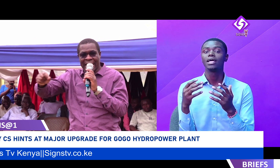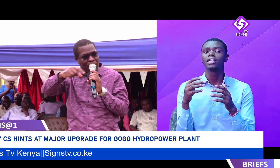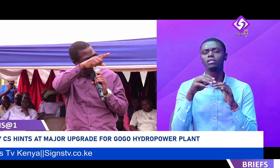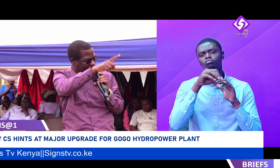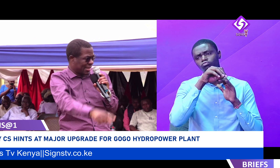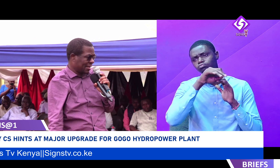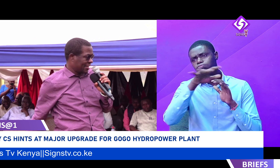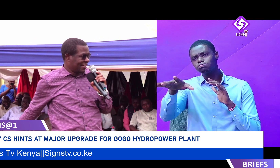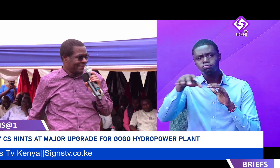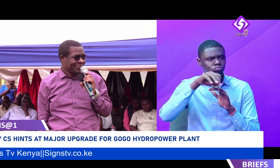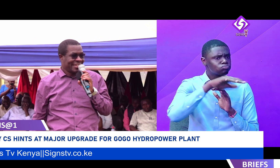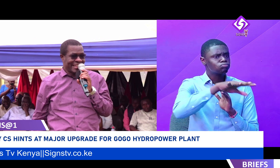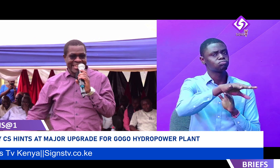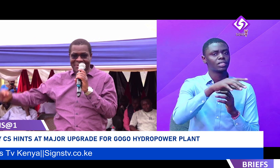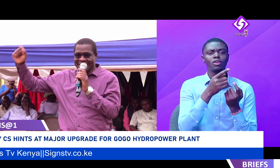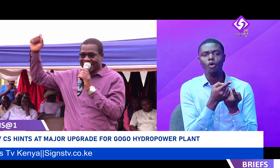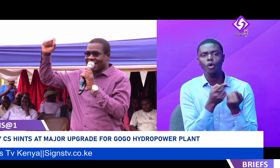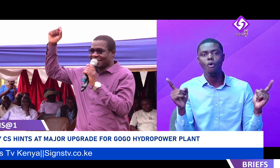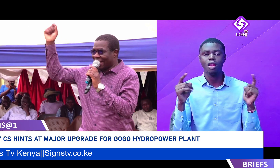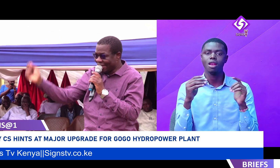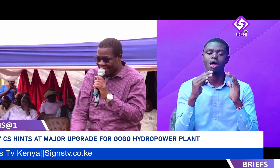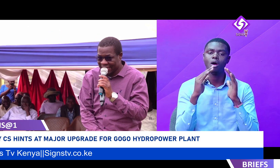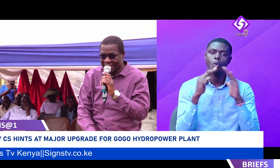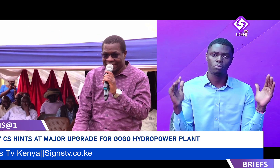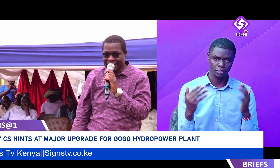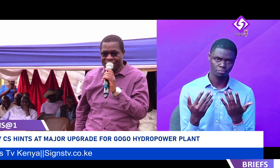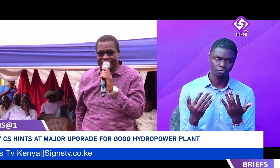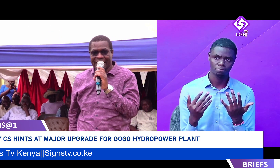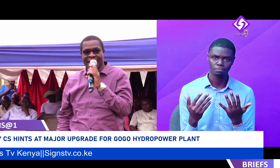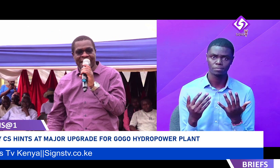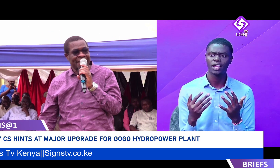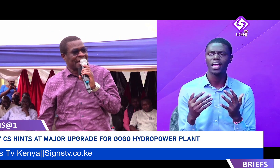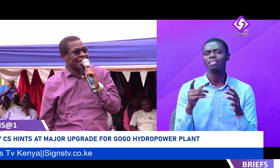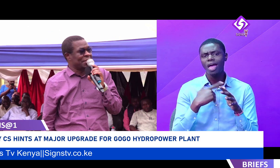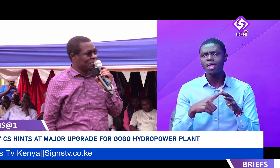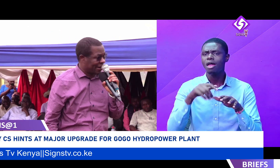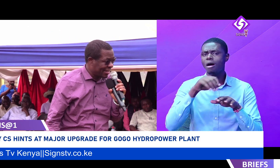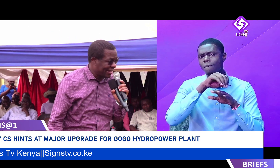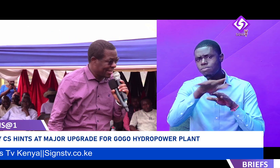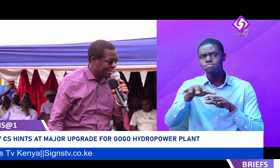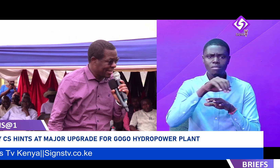kila boma, na ikiwezekana zaidi ifike katika kila nyumba.